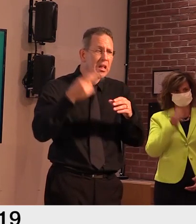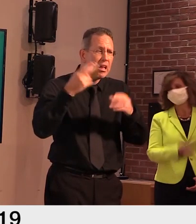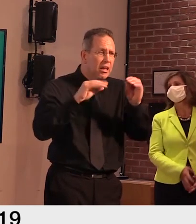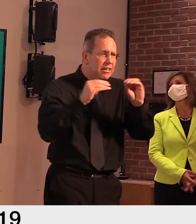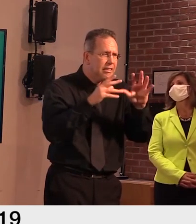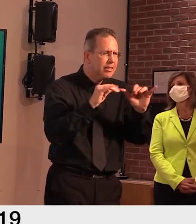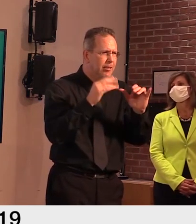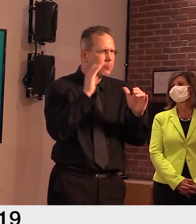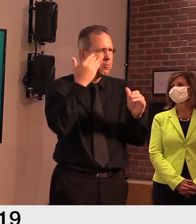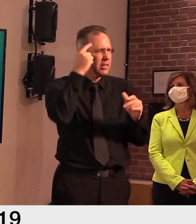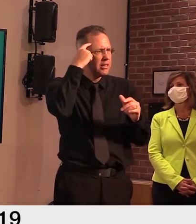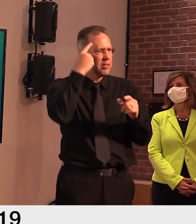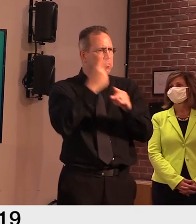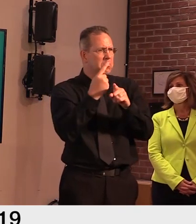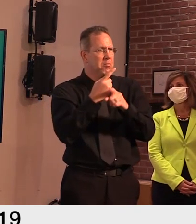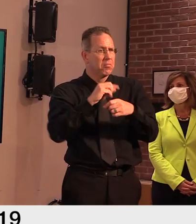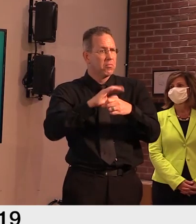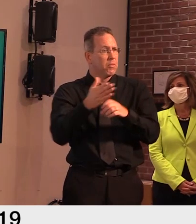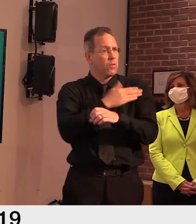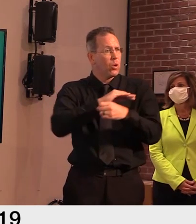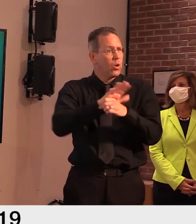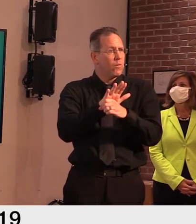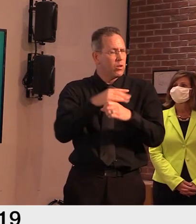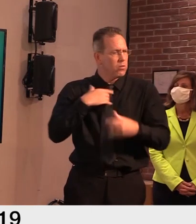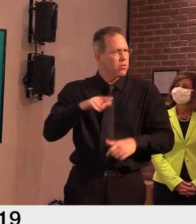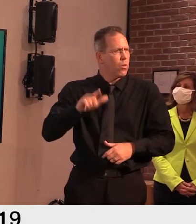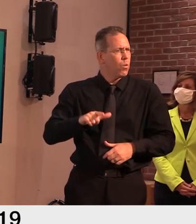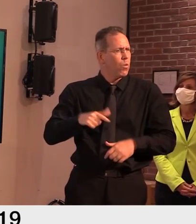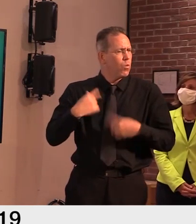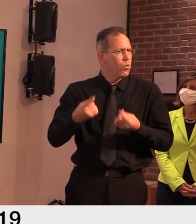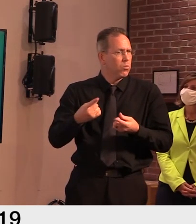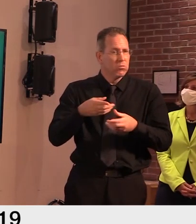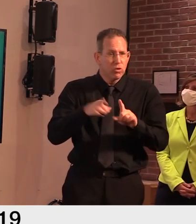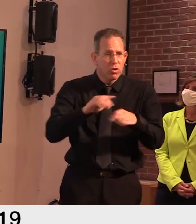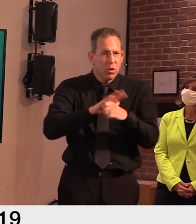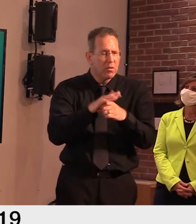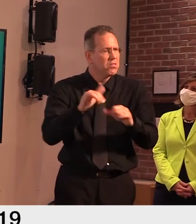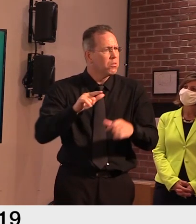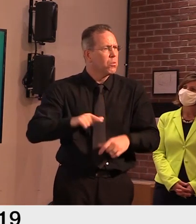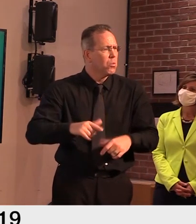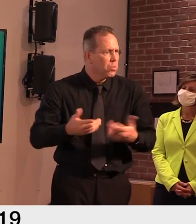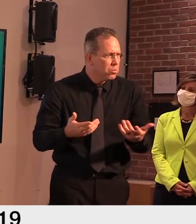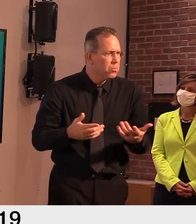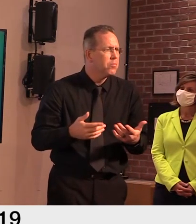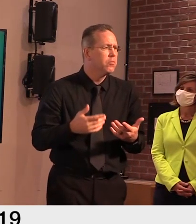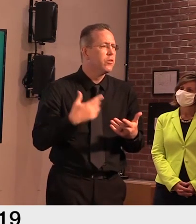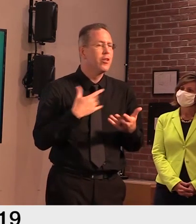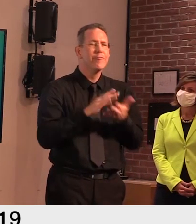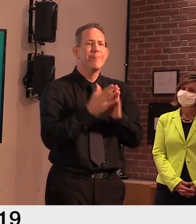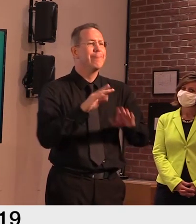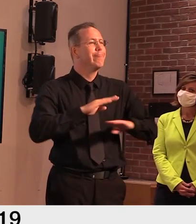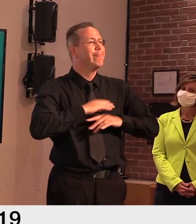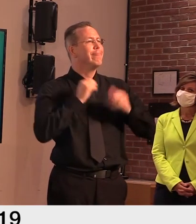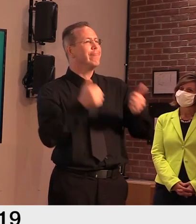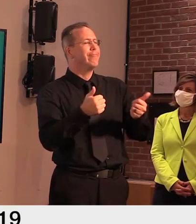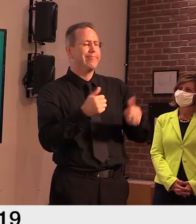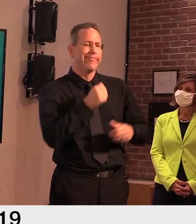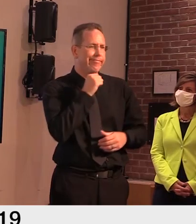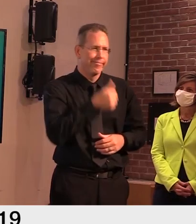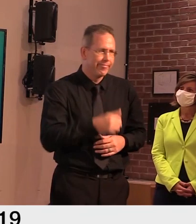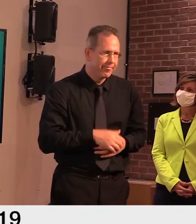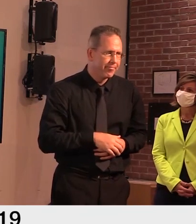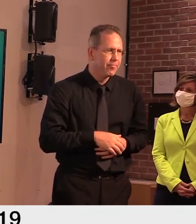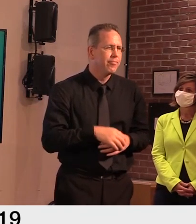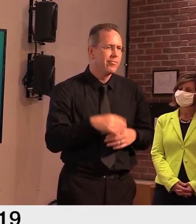To get, being on the lower end of the scale as compared to the U.S. numbers probably